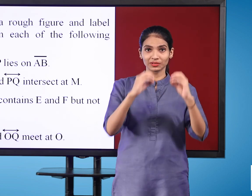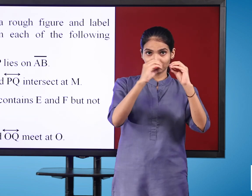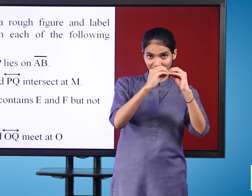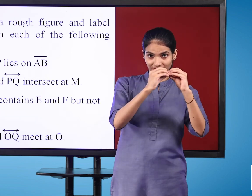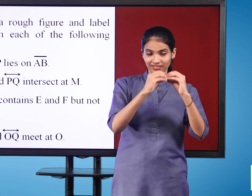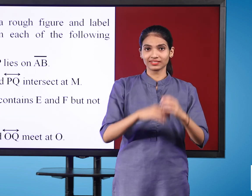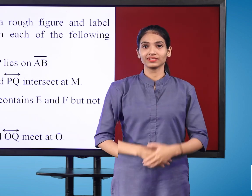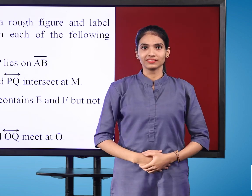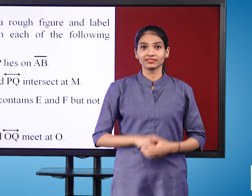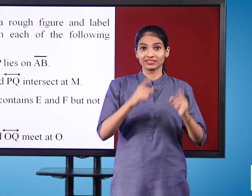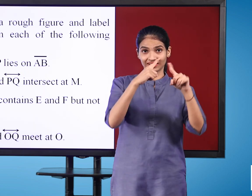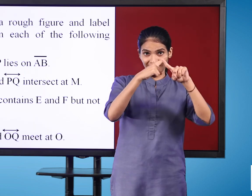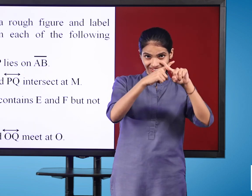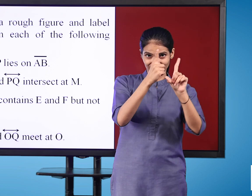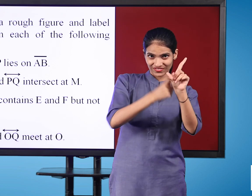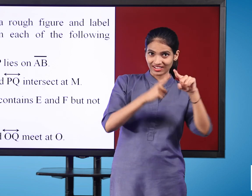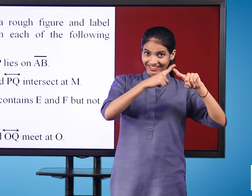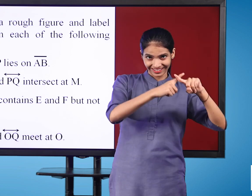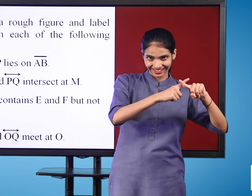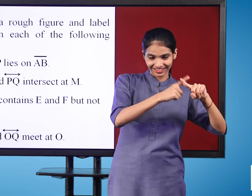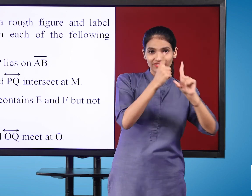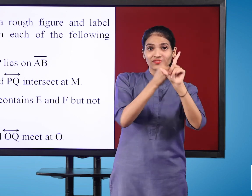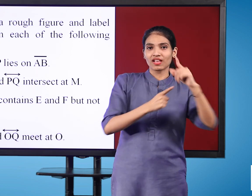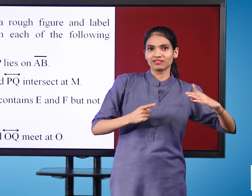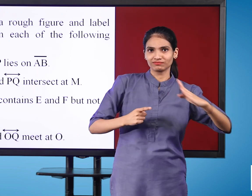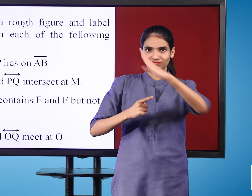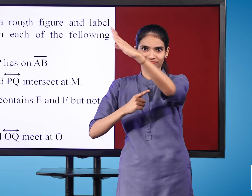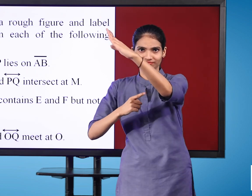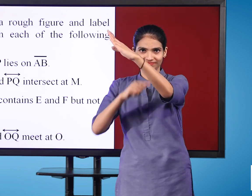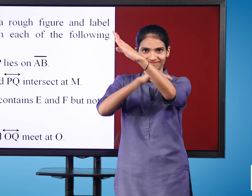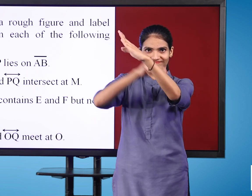B. XY and PQ intersect at M.